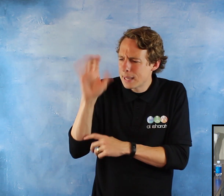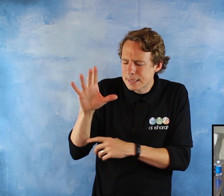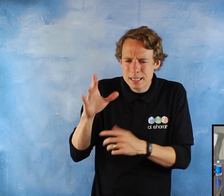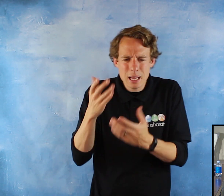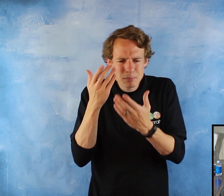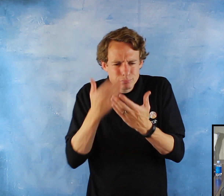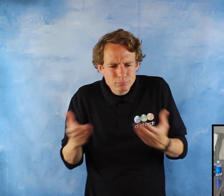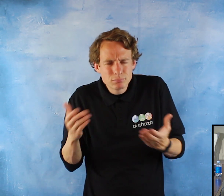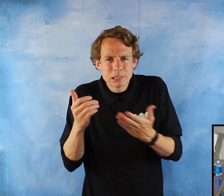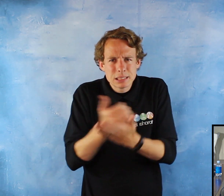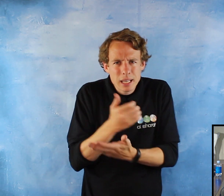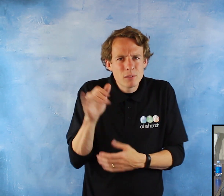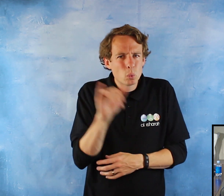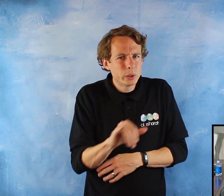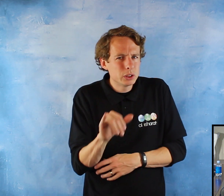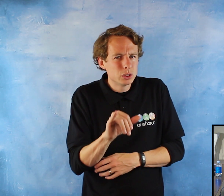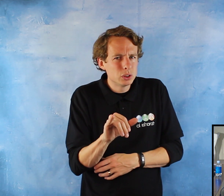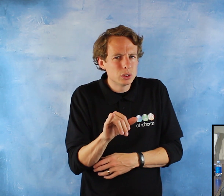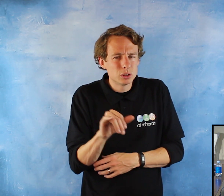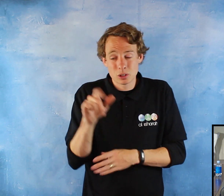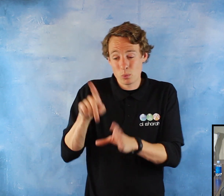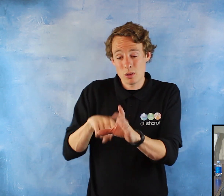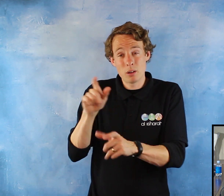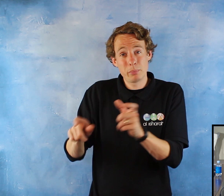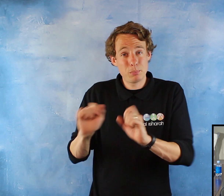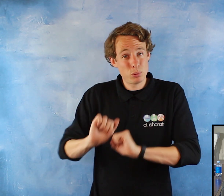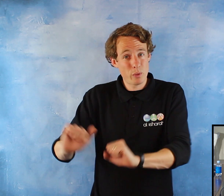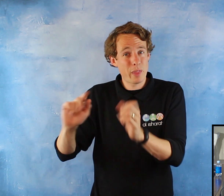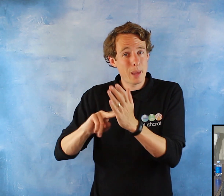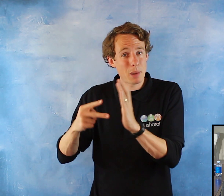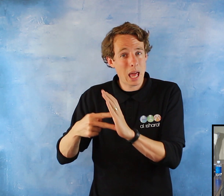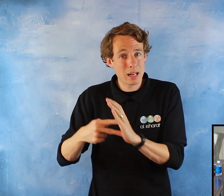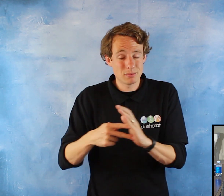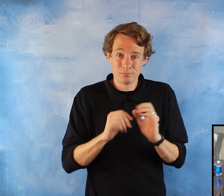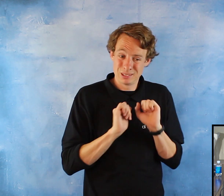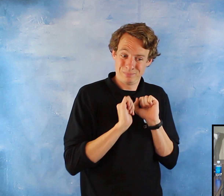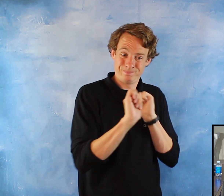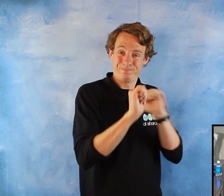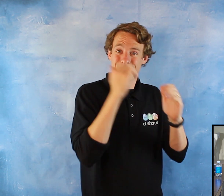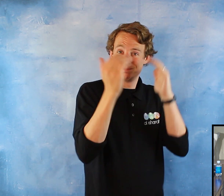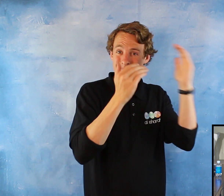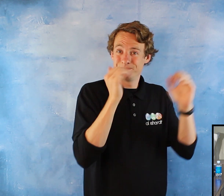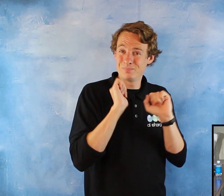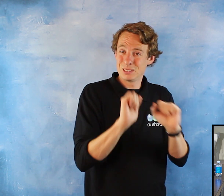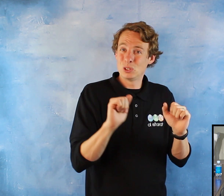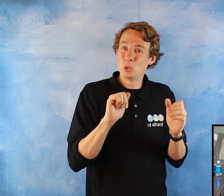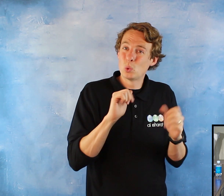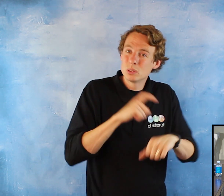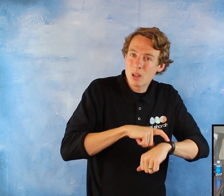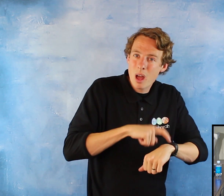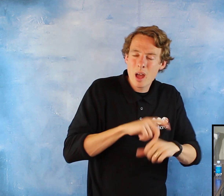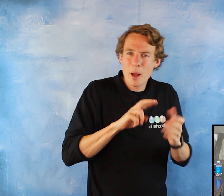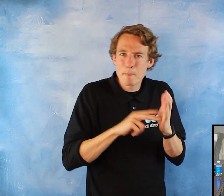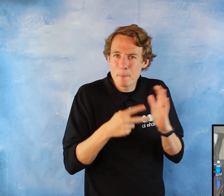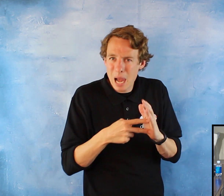young people, younger generation. You need to have your own plan as well to utilize your best time Allah given to you this opportunity in this